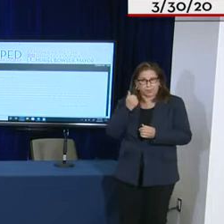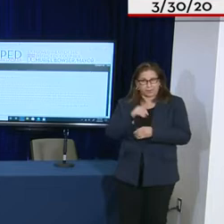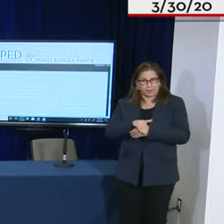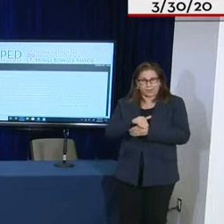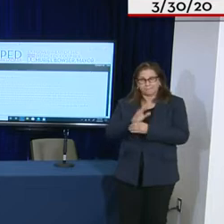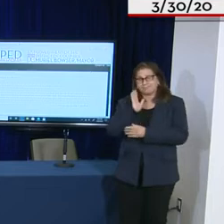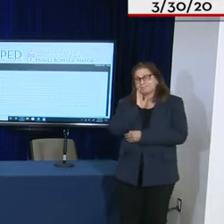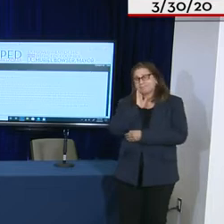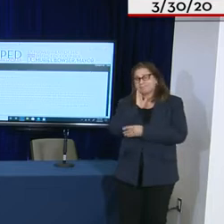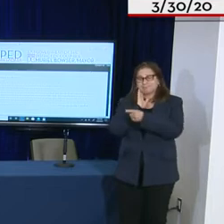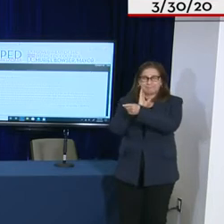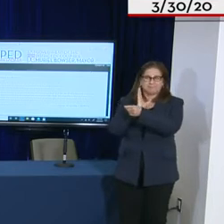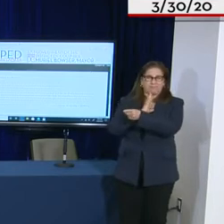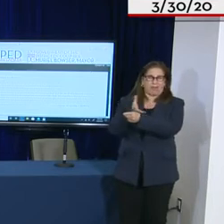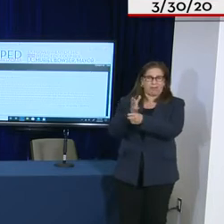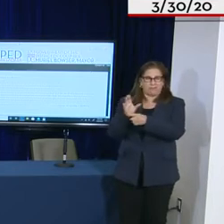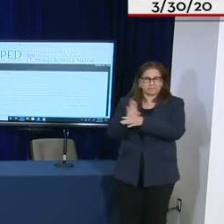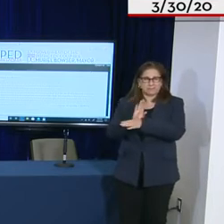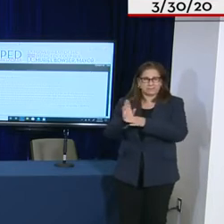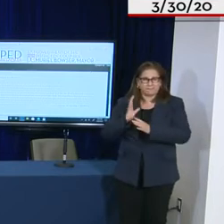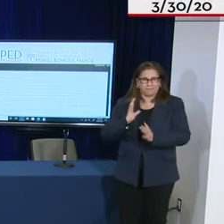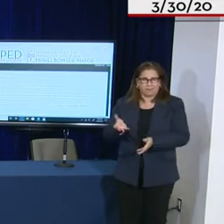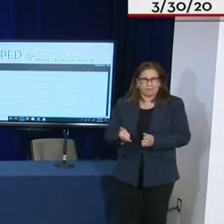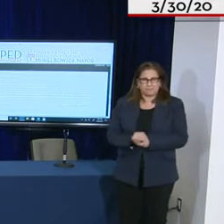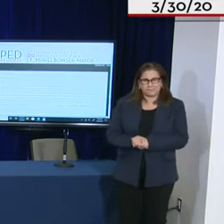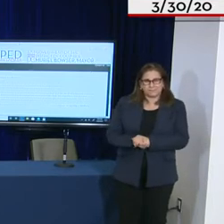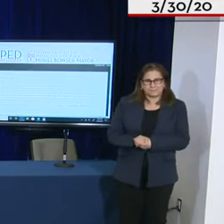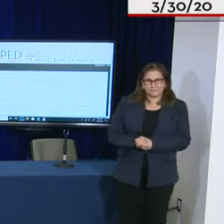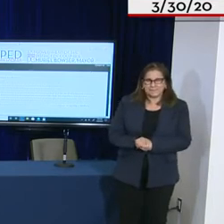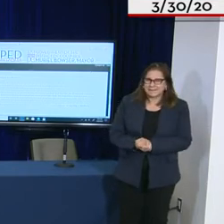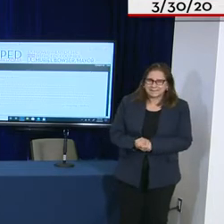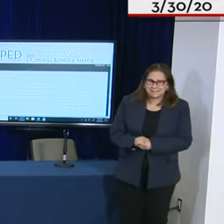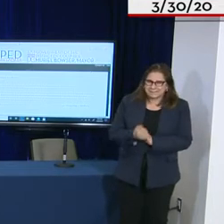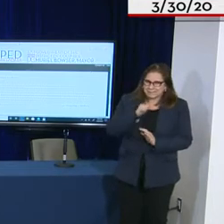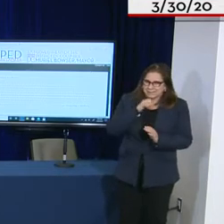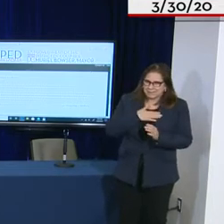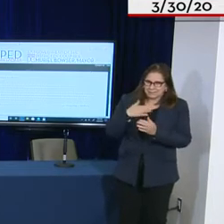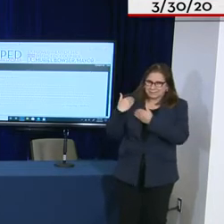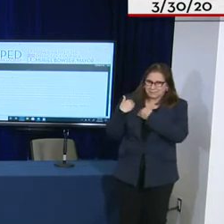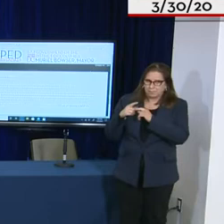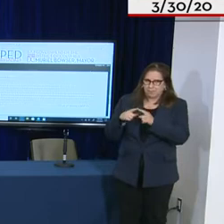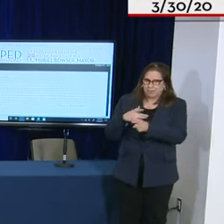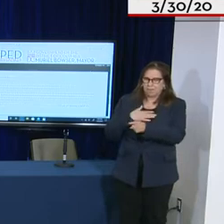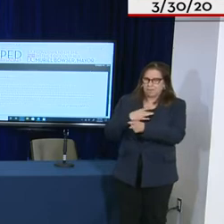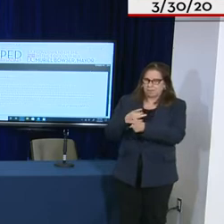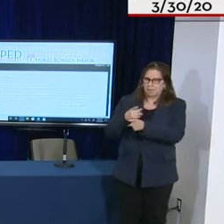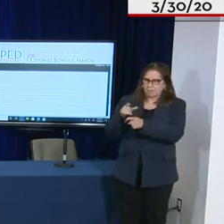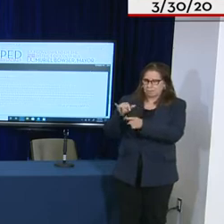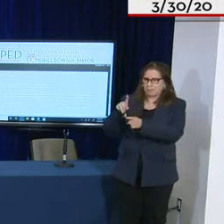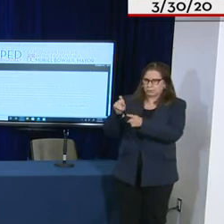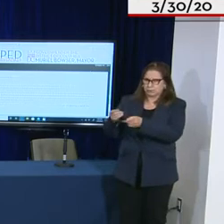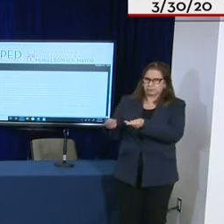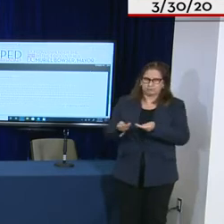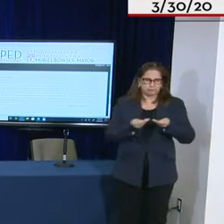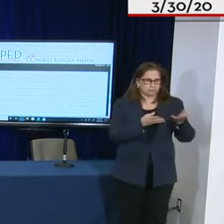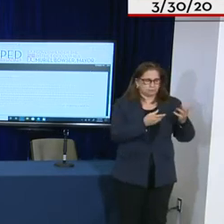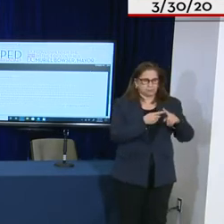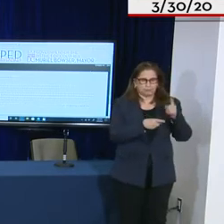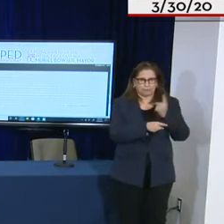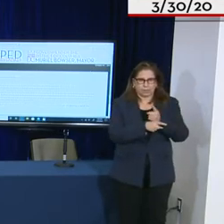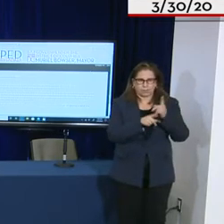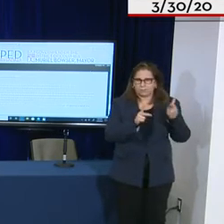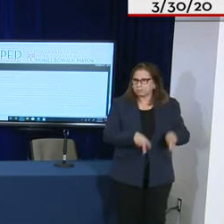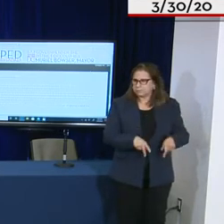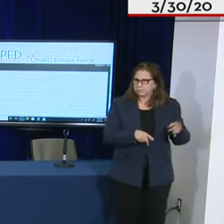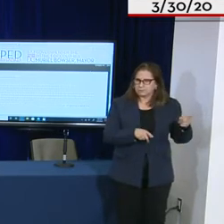outside the realm of my purview, but what I'm happy to do is definitely relay that to the appropriate appropriate agency who